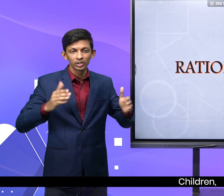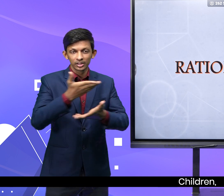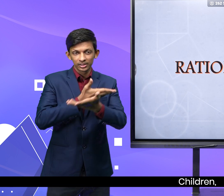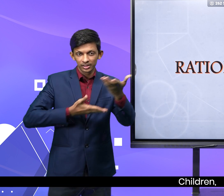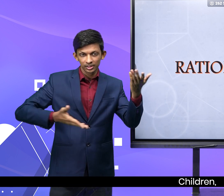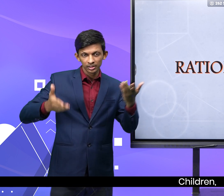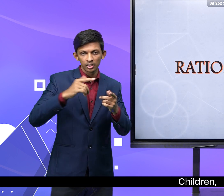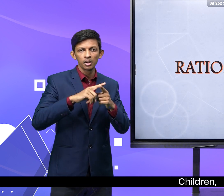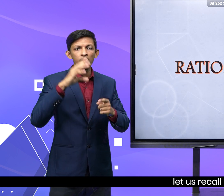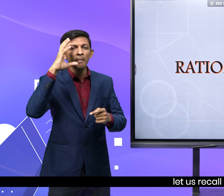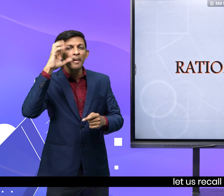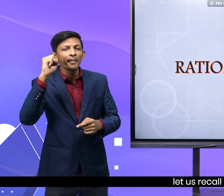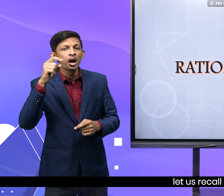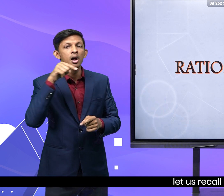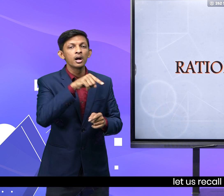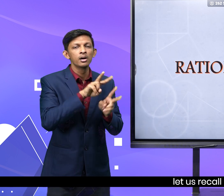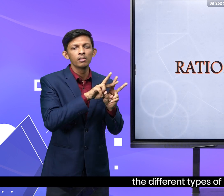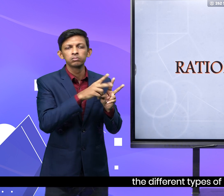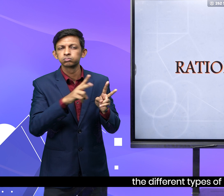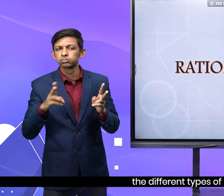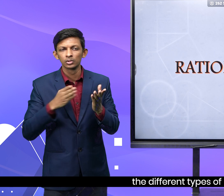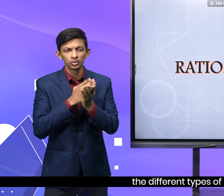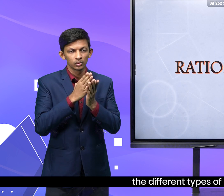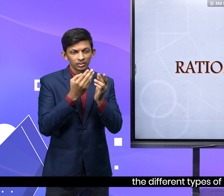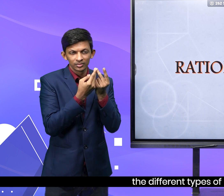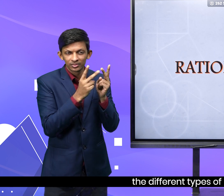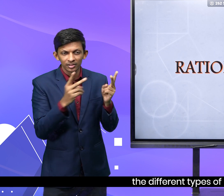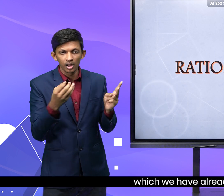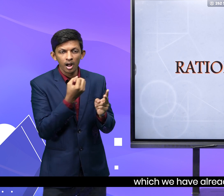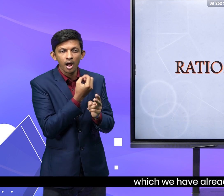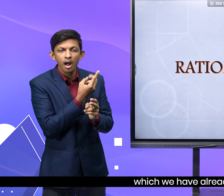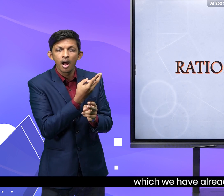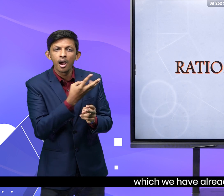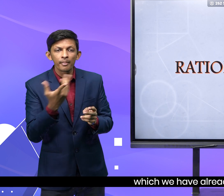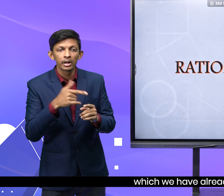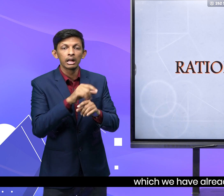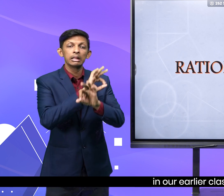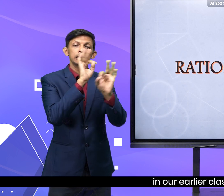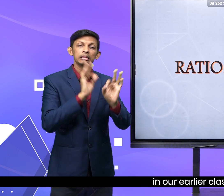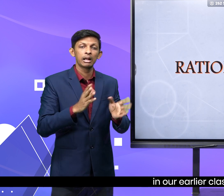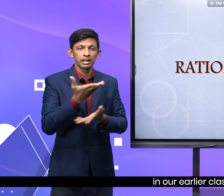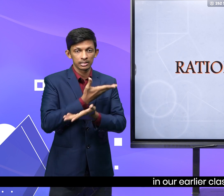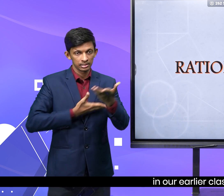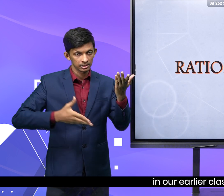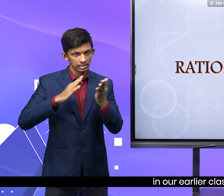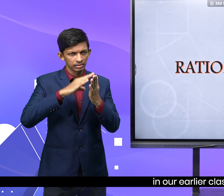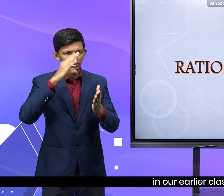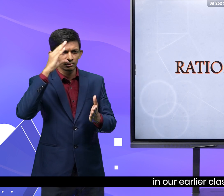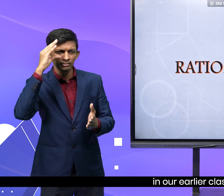Children, let us recall the different types of numbers which we have already learned in our earlier classes.